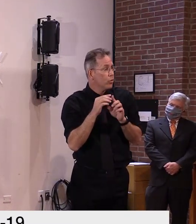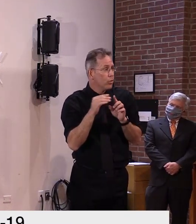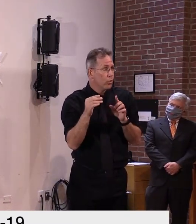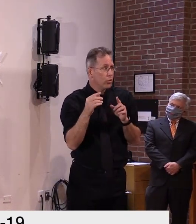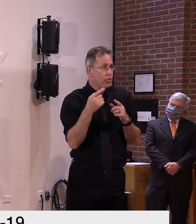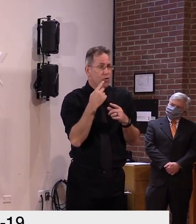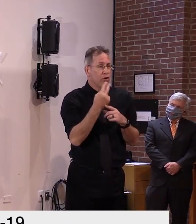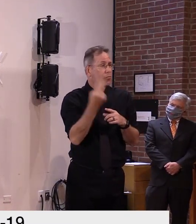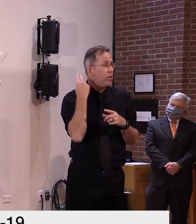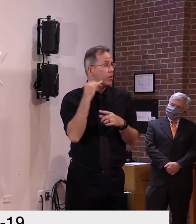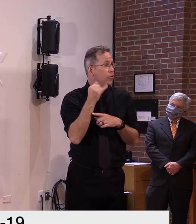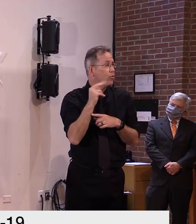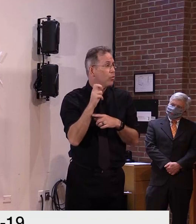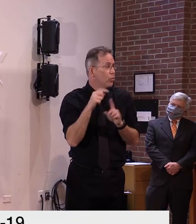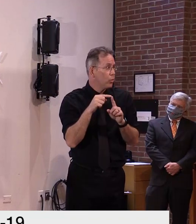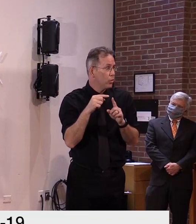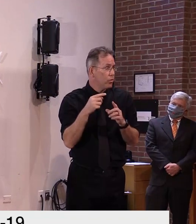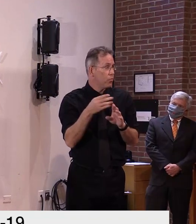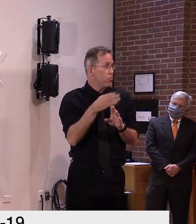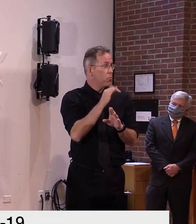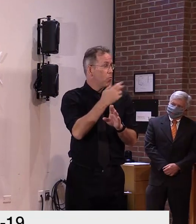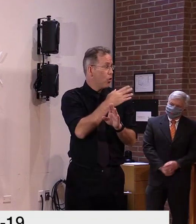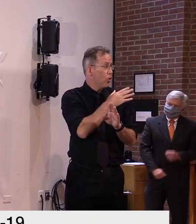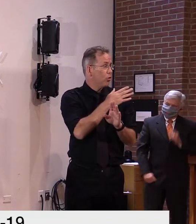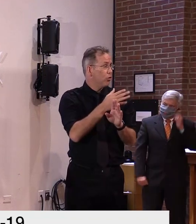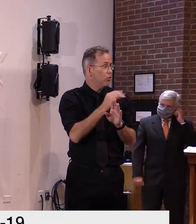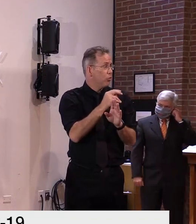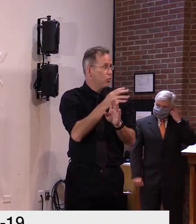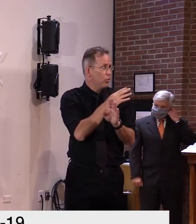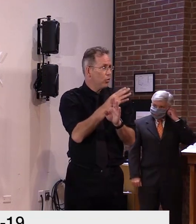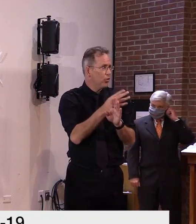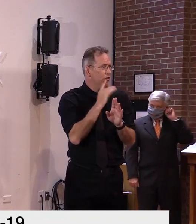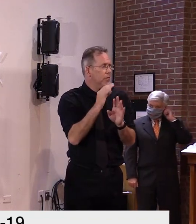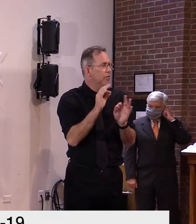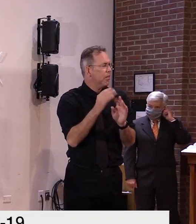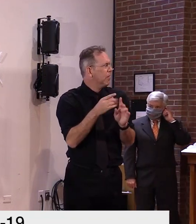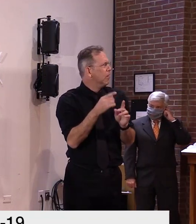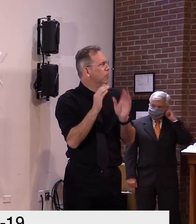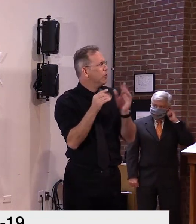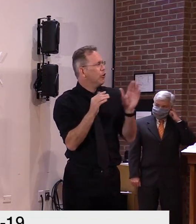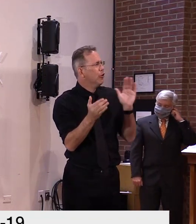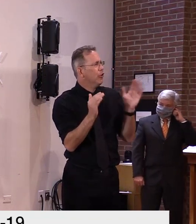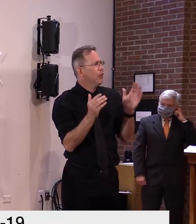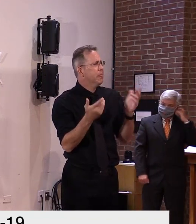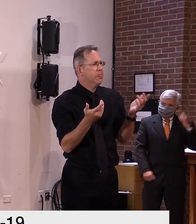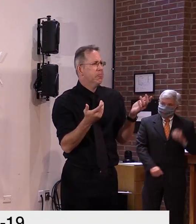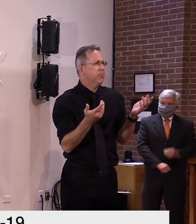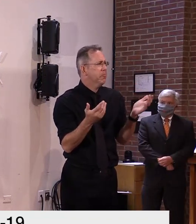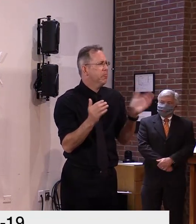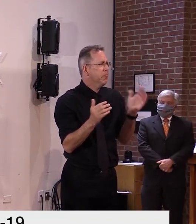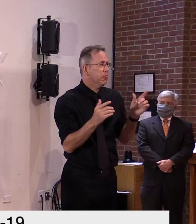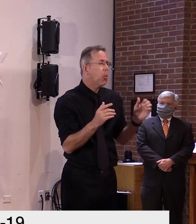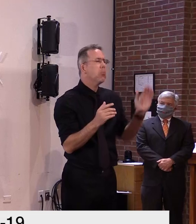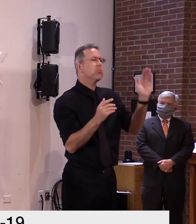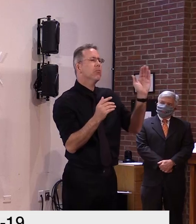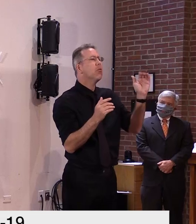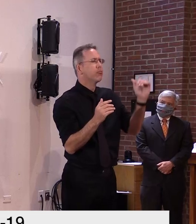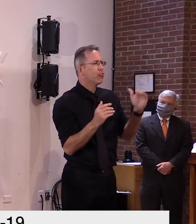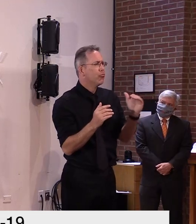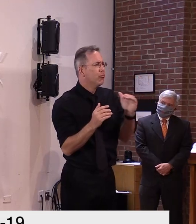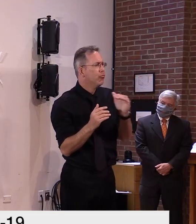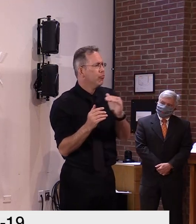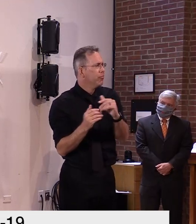April, it looks like nothing because it was such a high peak at that point in time. So we did not see any